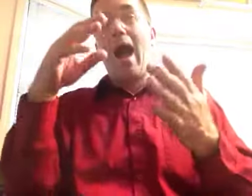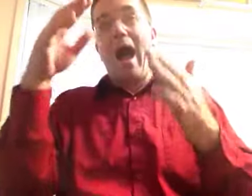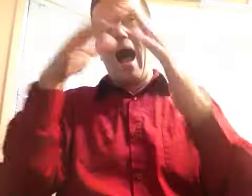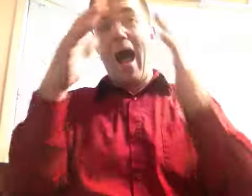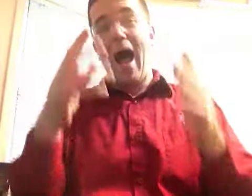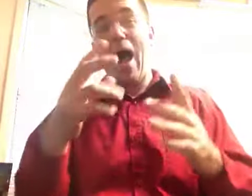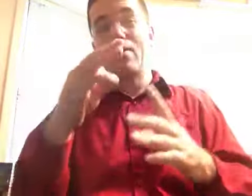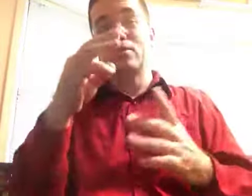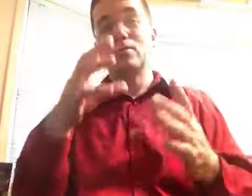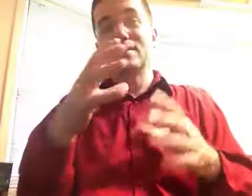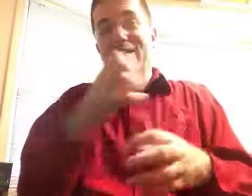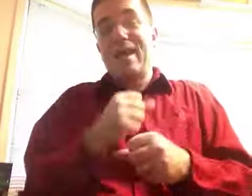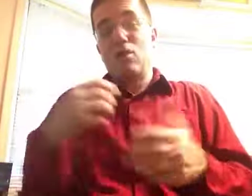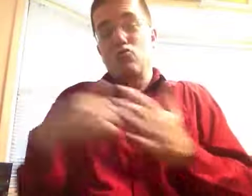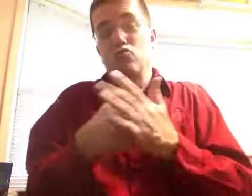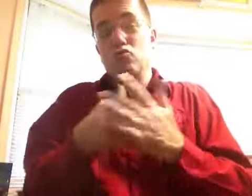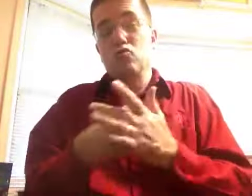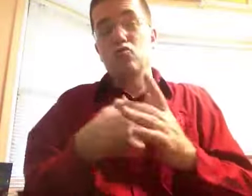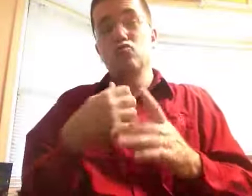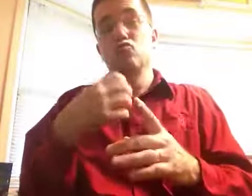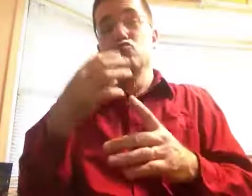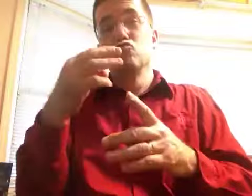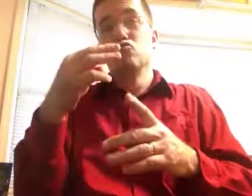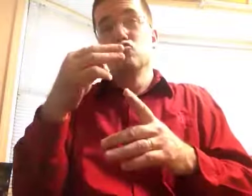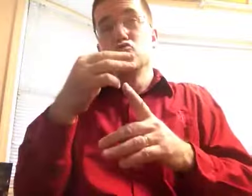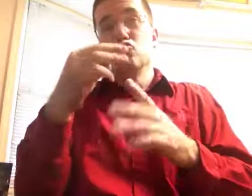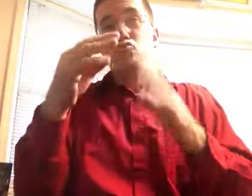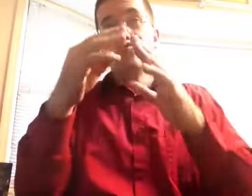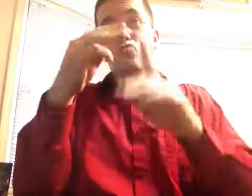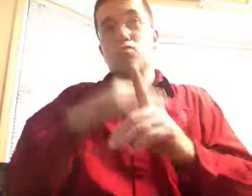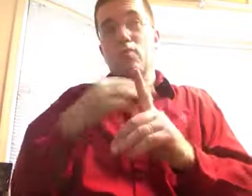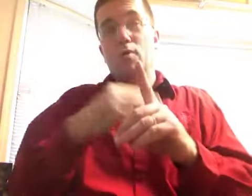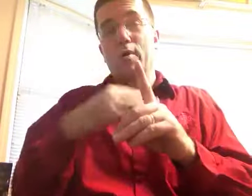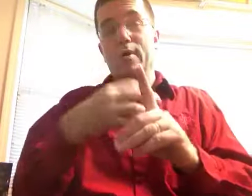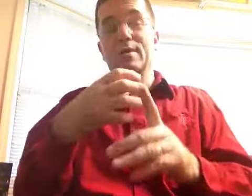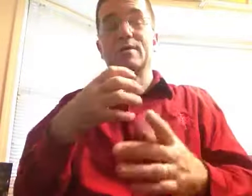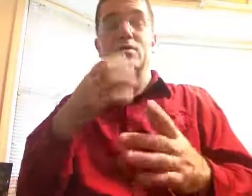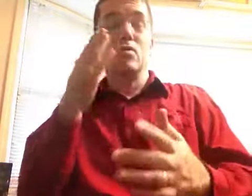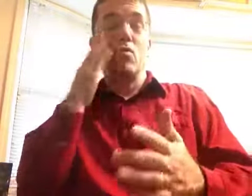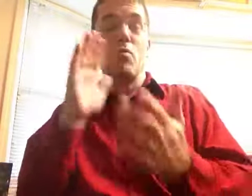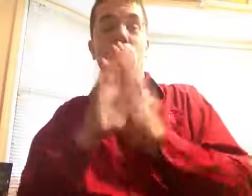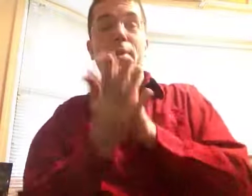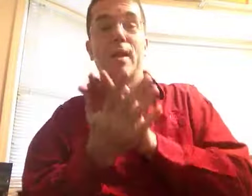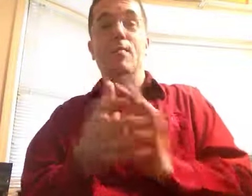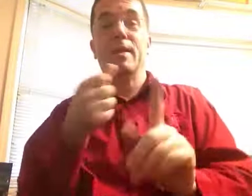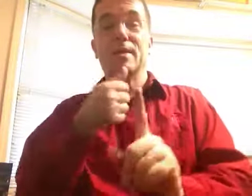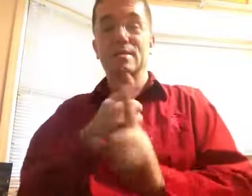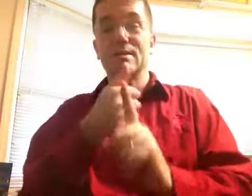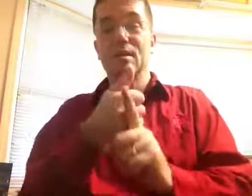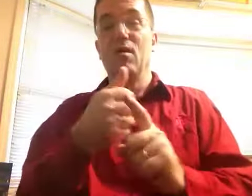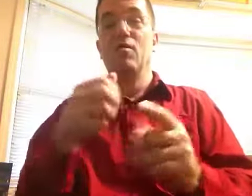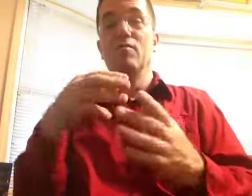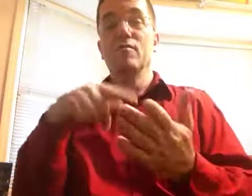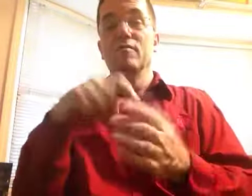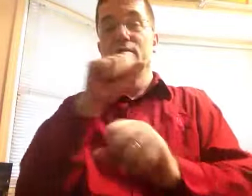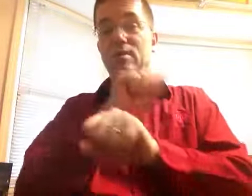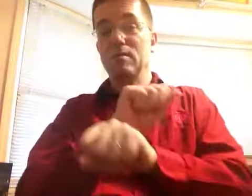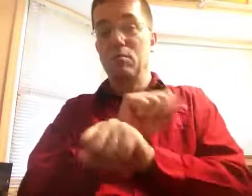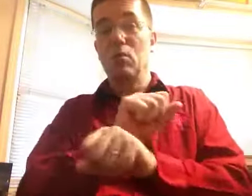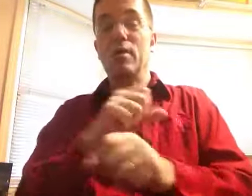being self-employed, that's not so easy to do. Yeah, I don't think you're going to get one for a little while. You might rent for a year or two while you